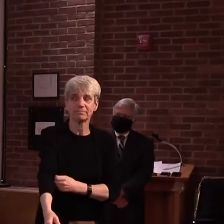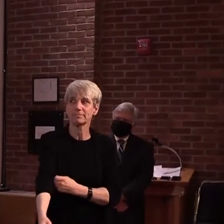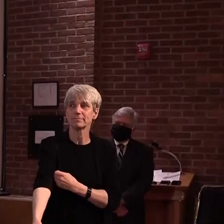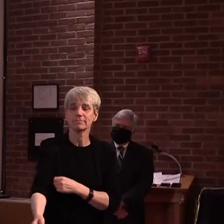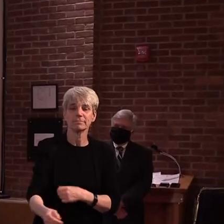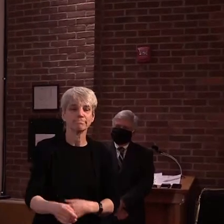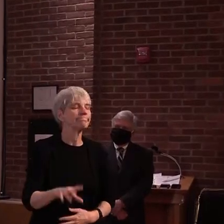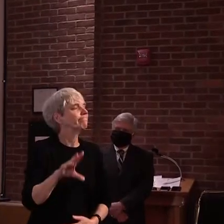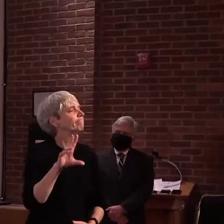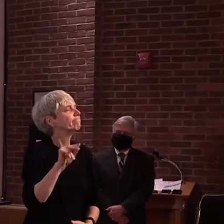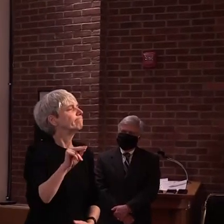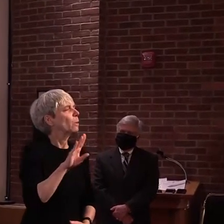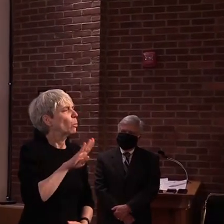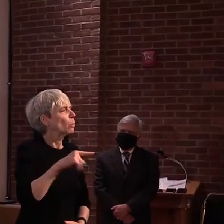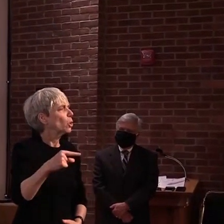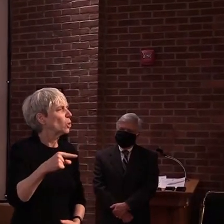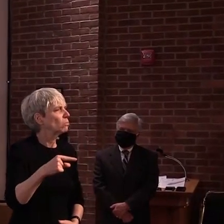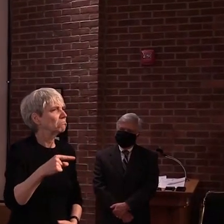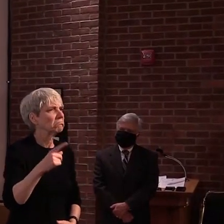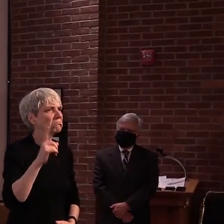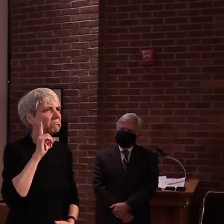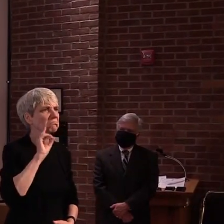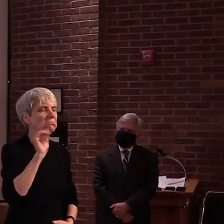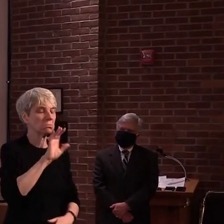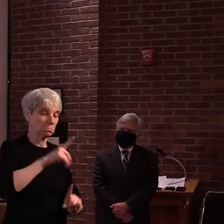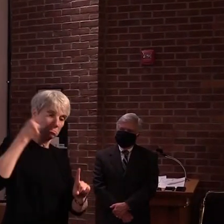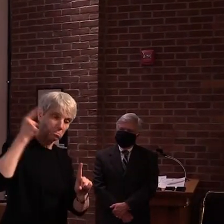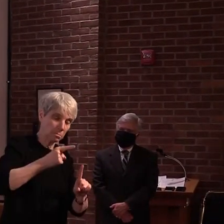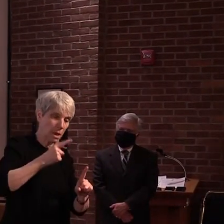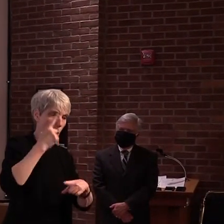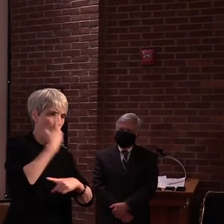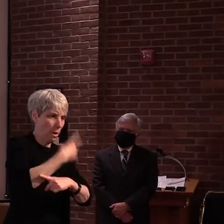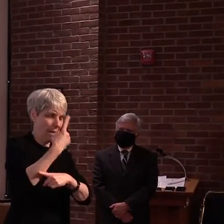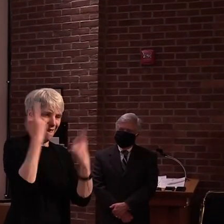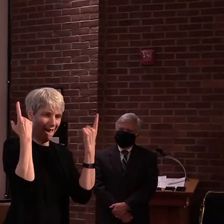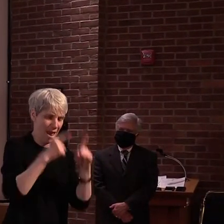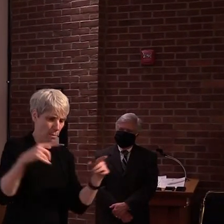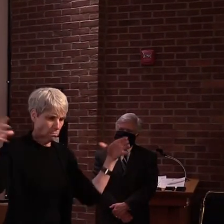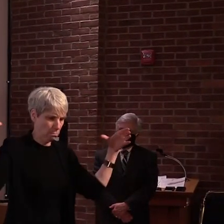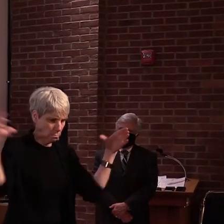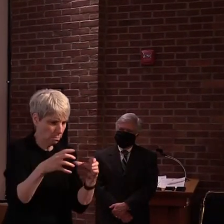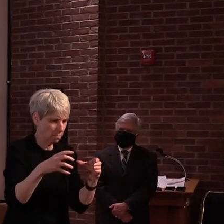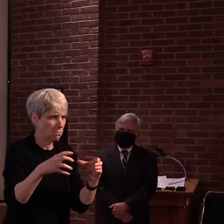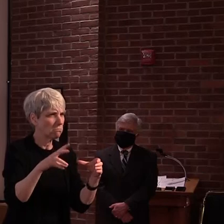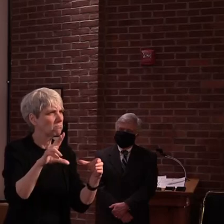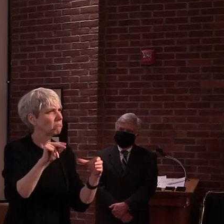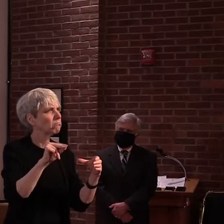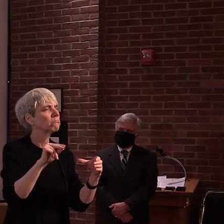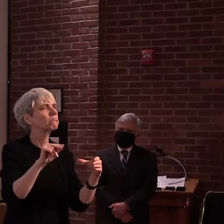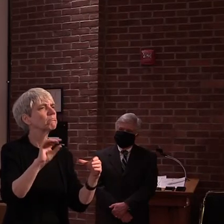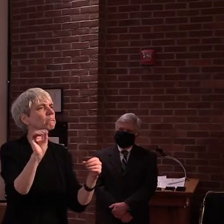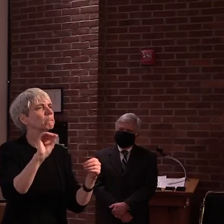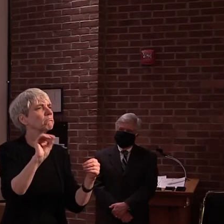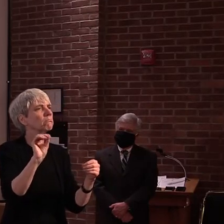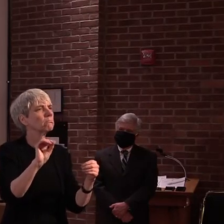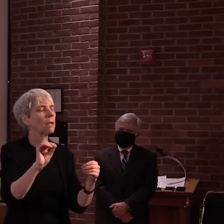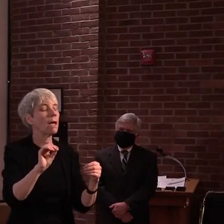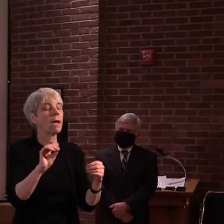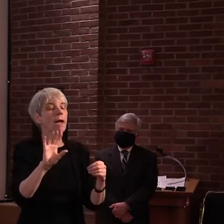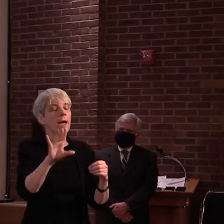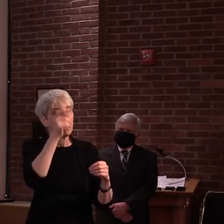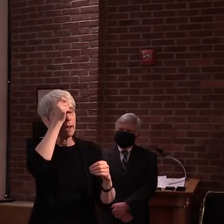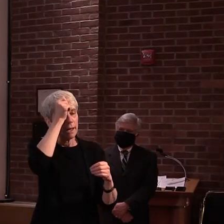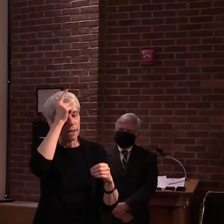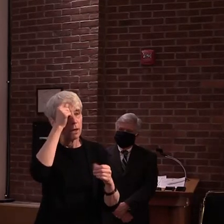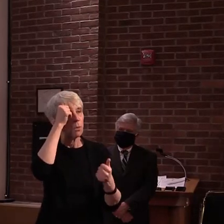So no, I'm not aware of a core event that would have brought a lot of people together. So one thing